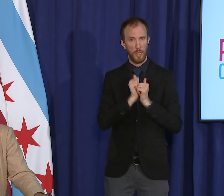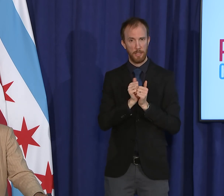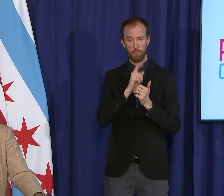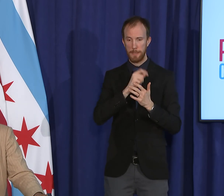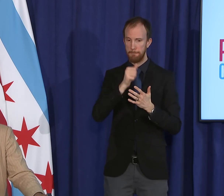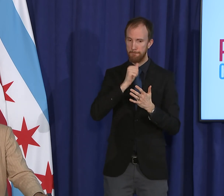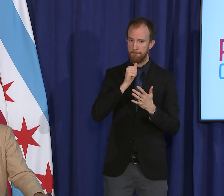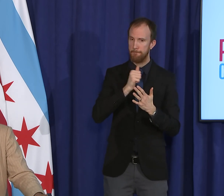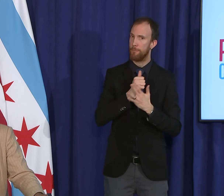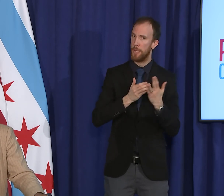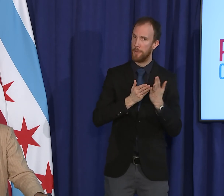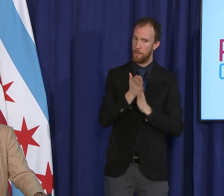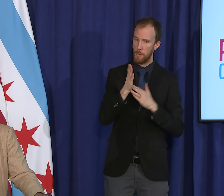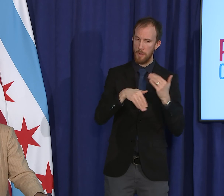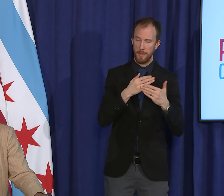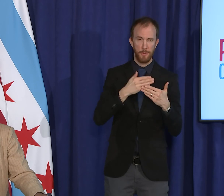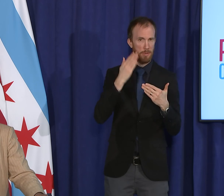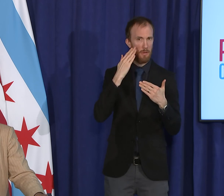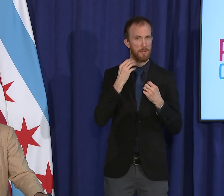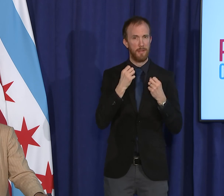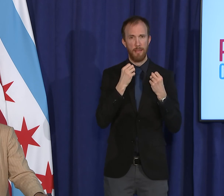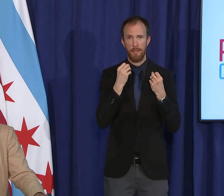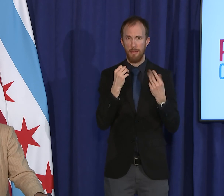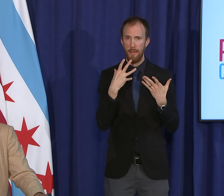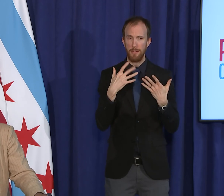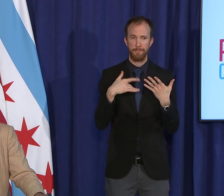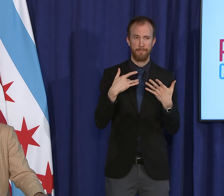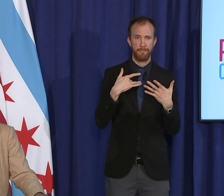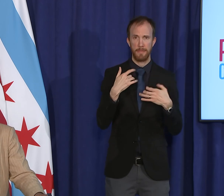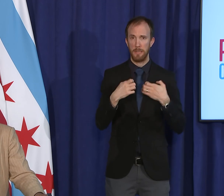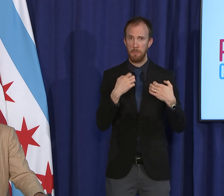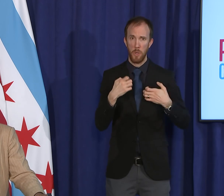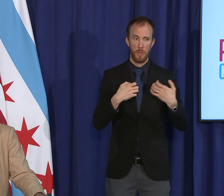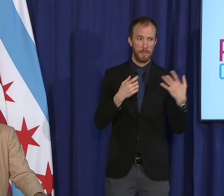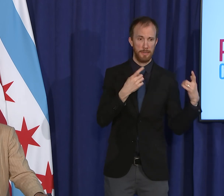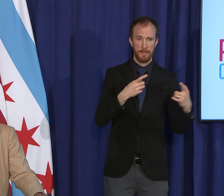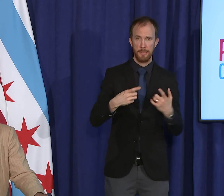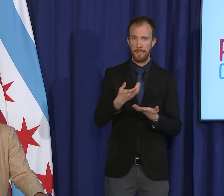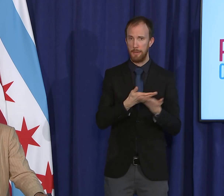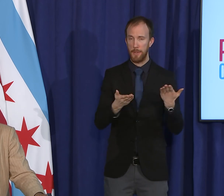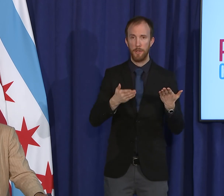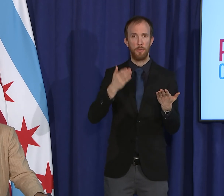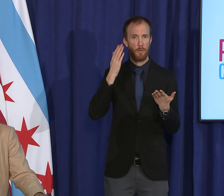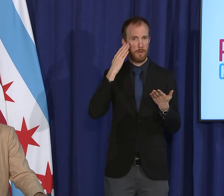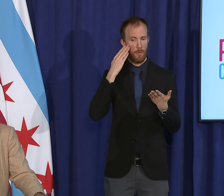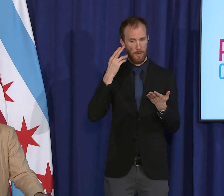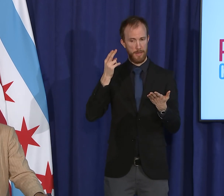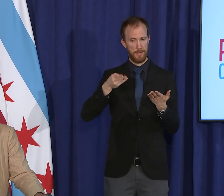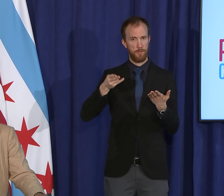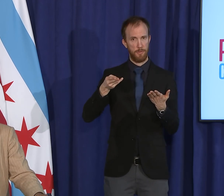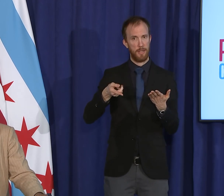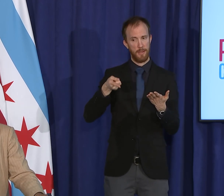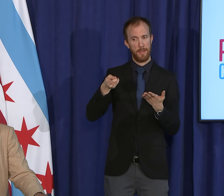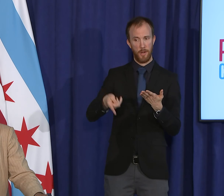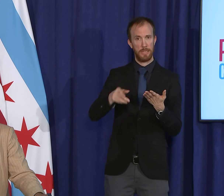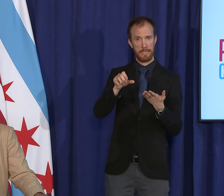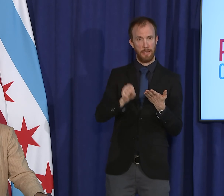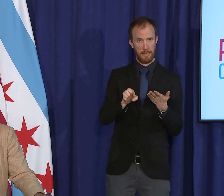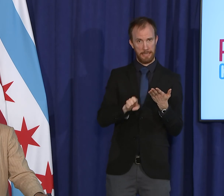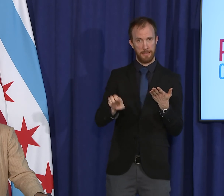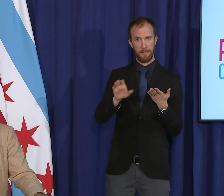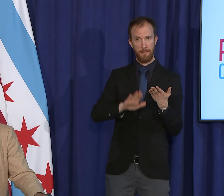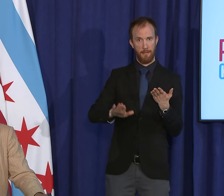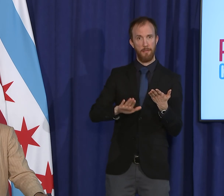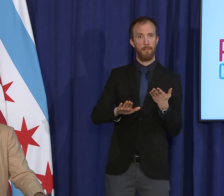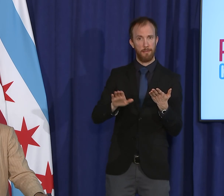of emotions all around this because of the history on the southeast side of the city,